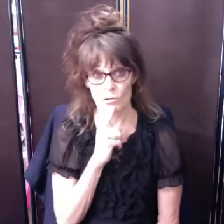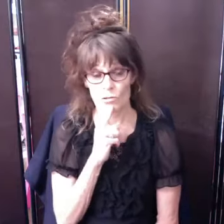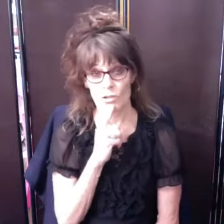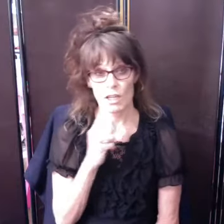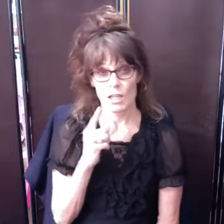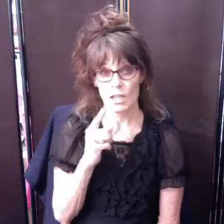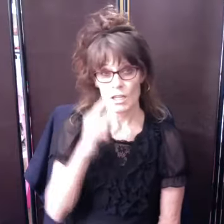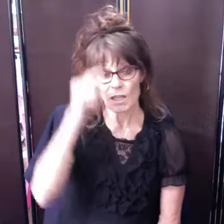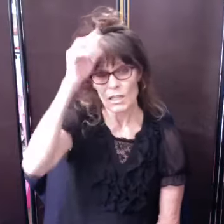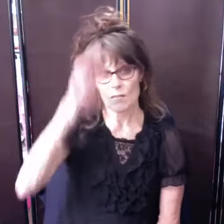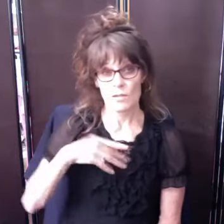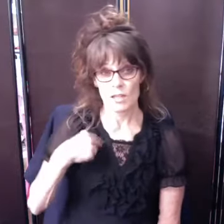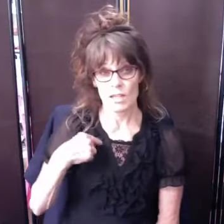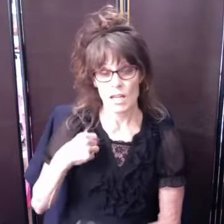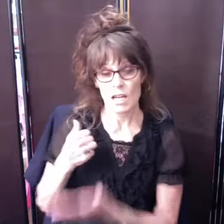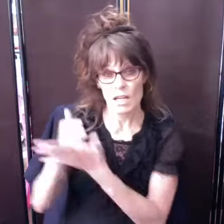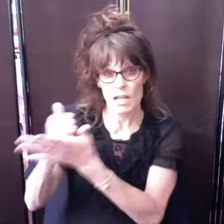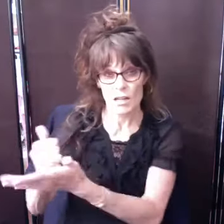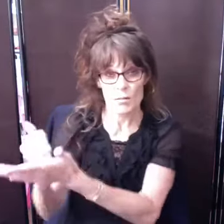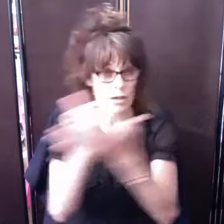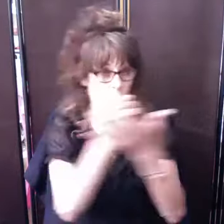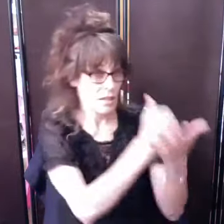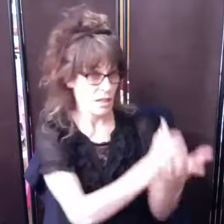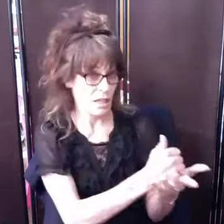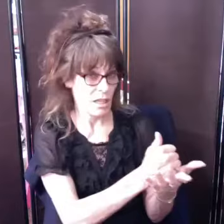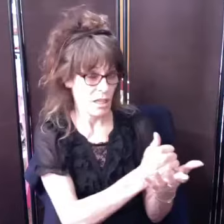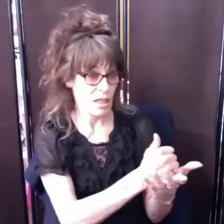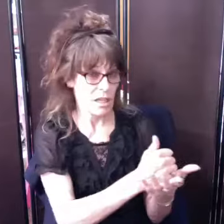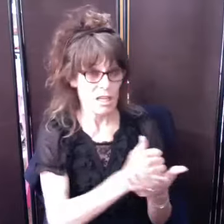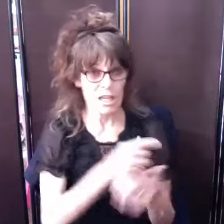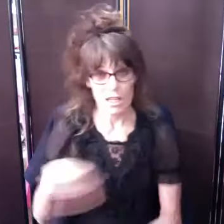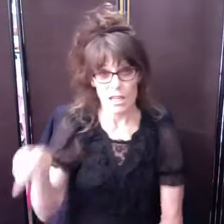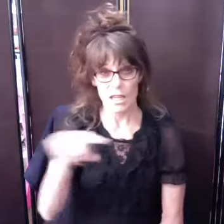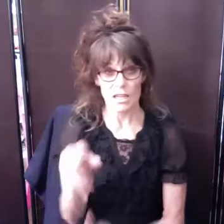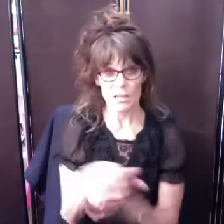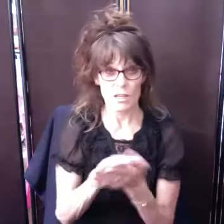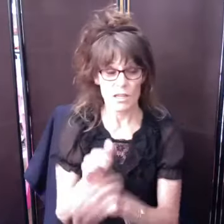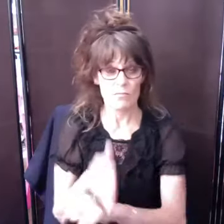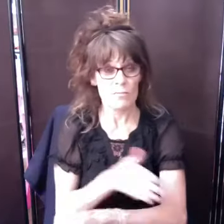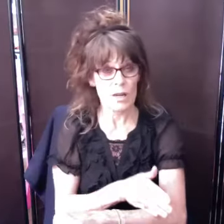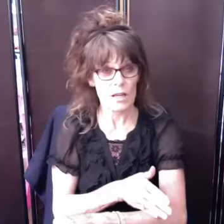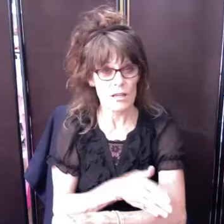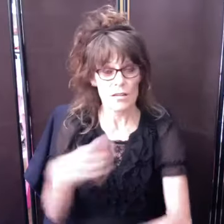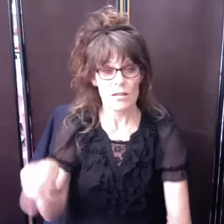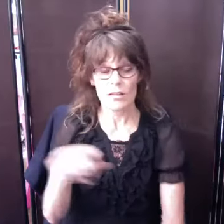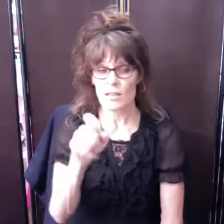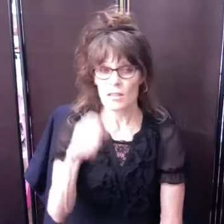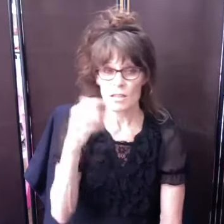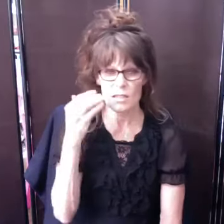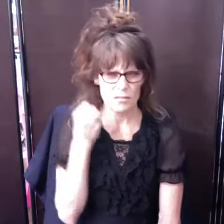what happens with that? The men that I sponsor get better. I make sure that they know that they need to find out how he's doing, where he's